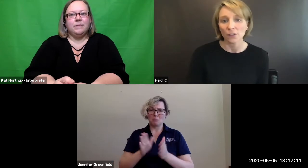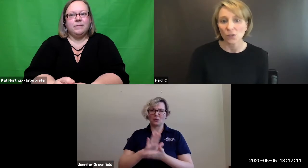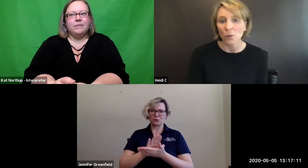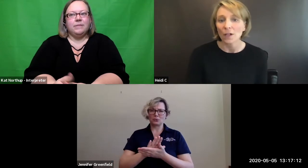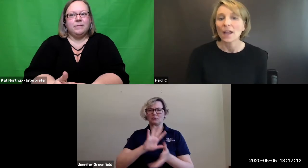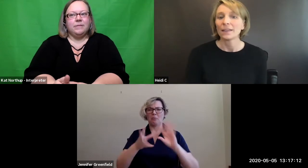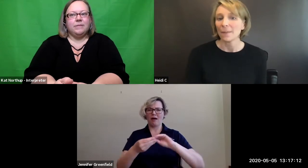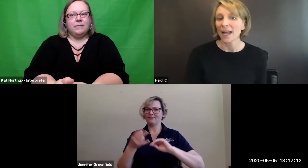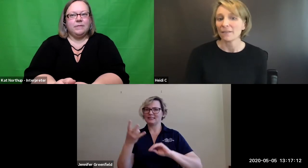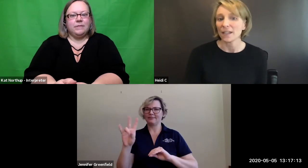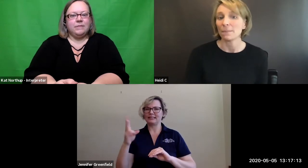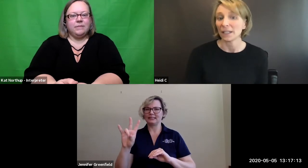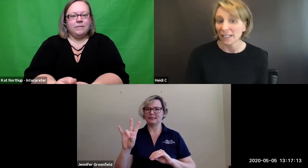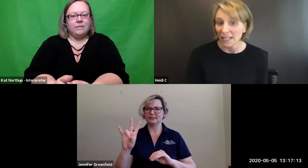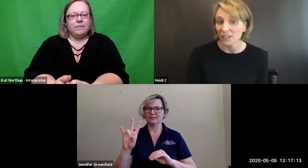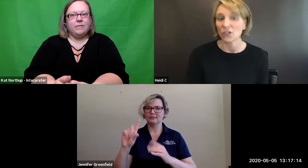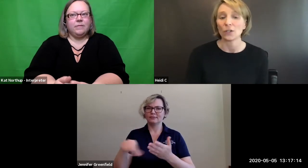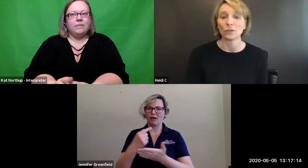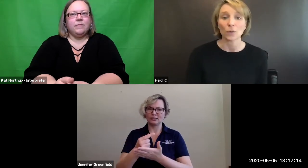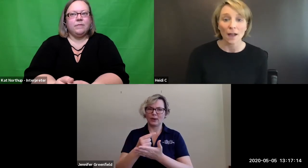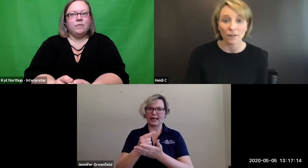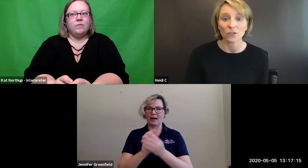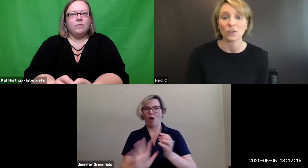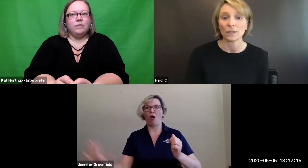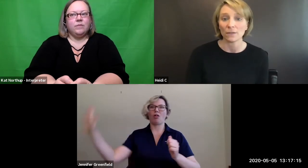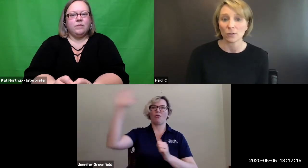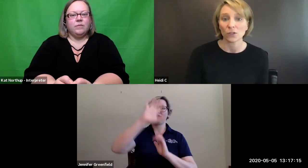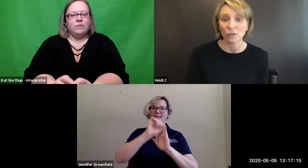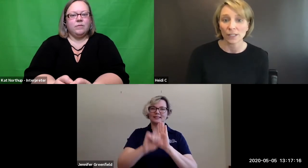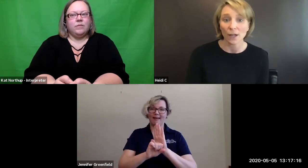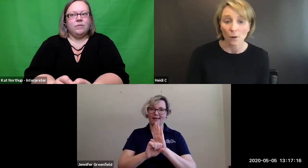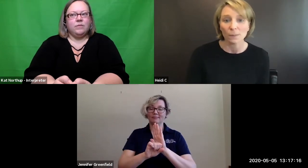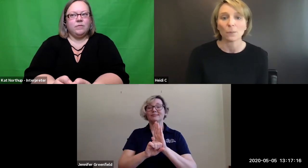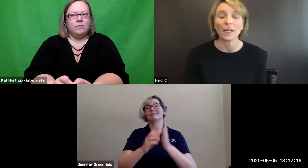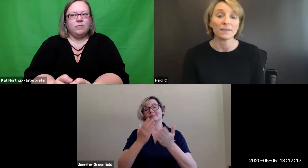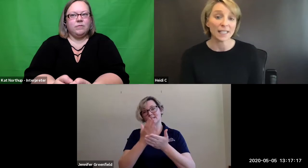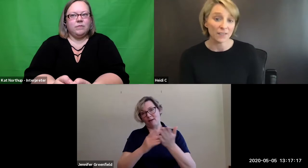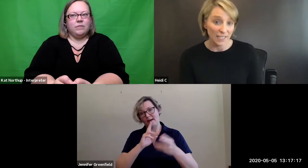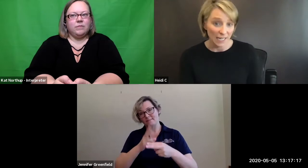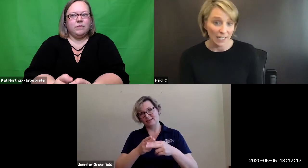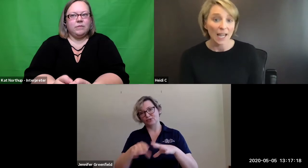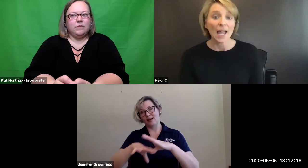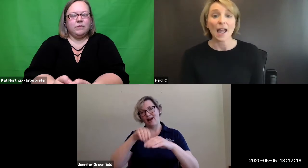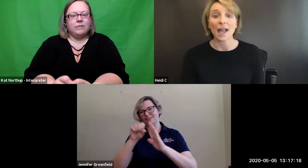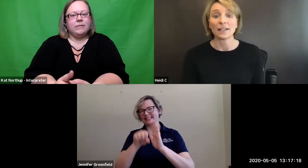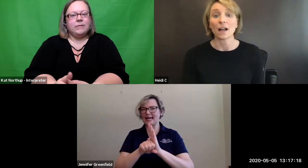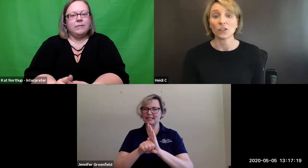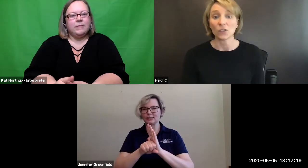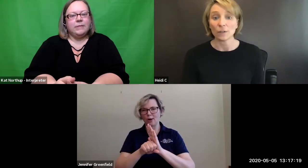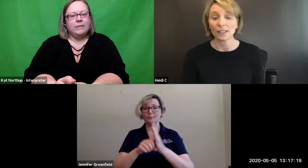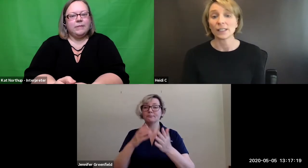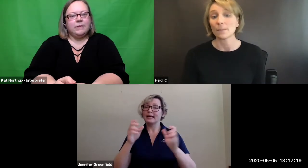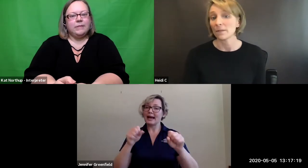smaller school, they may have the ability to travel to individual students' homes, but we have 17, and